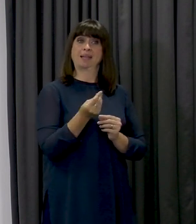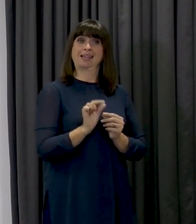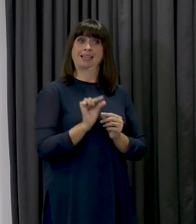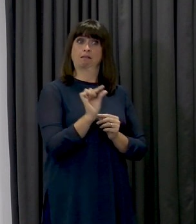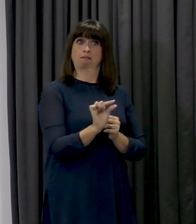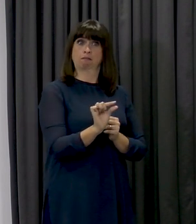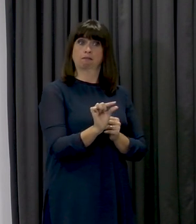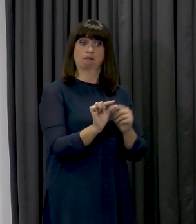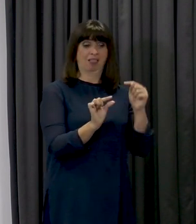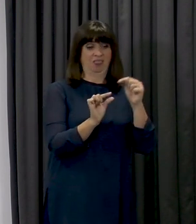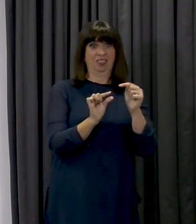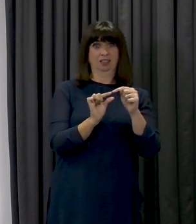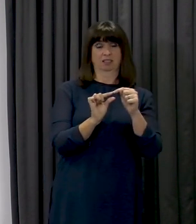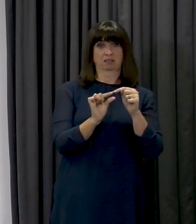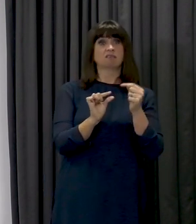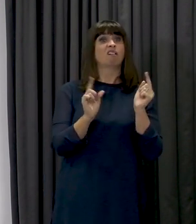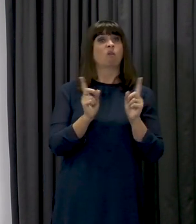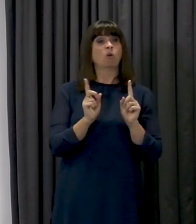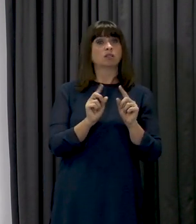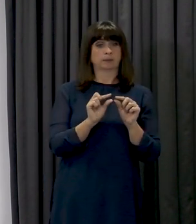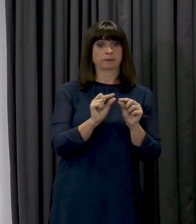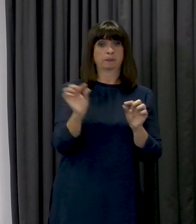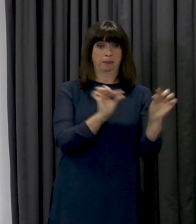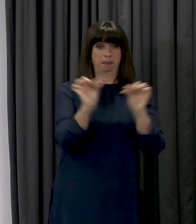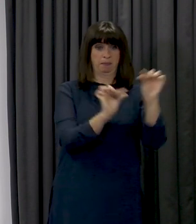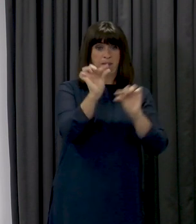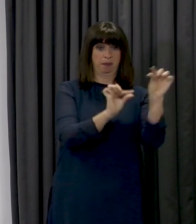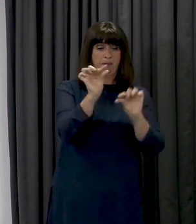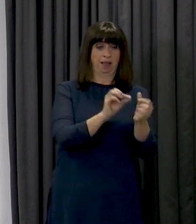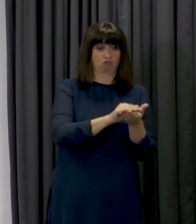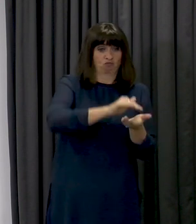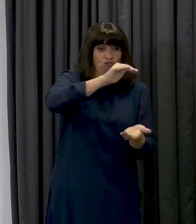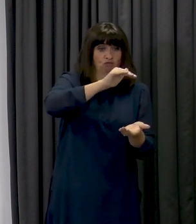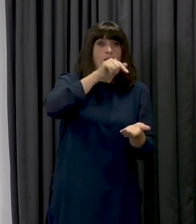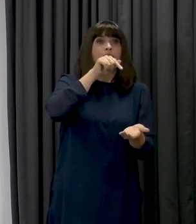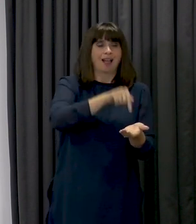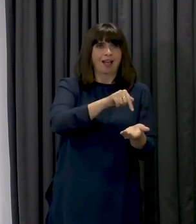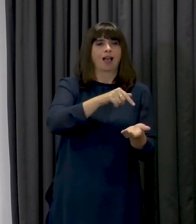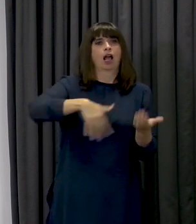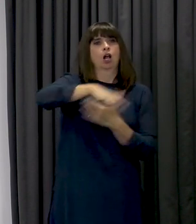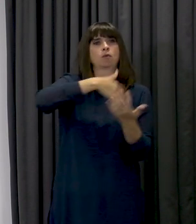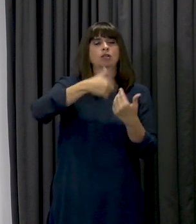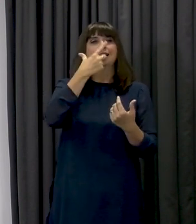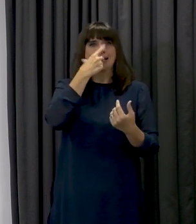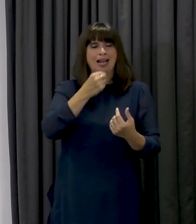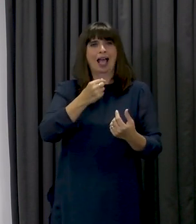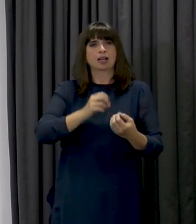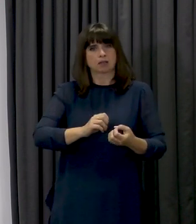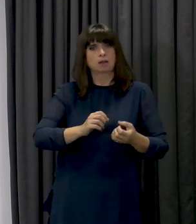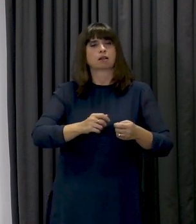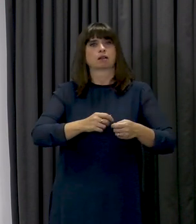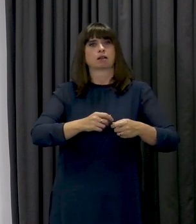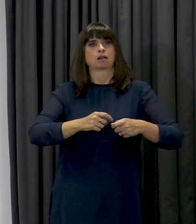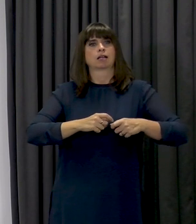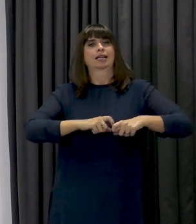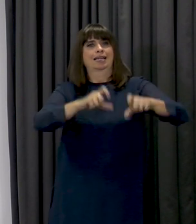contribution, along with others, provides a pot of money that local communities can provide the facilities that make those places go